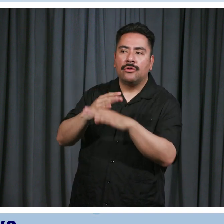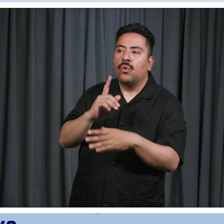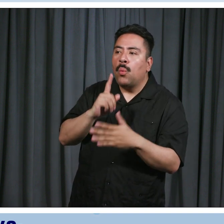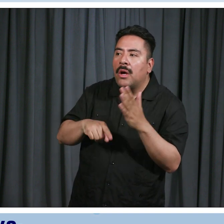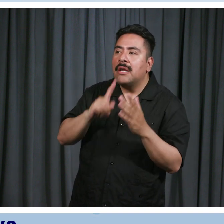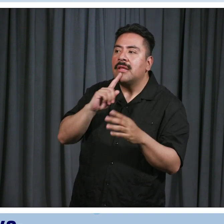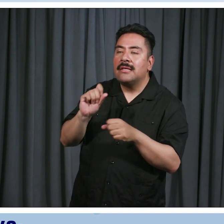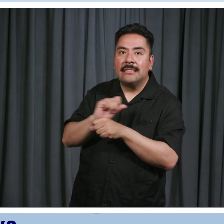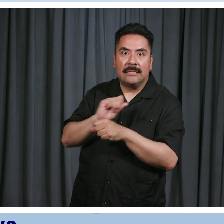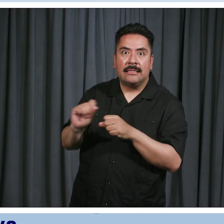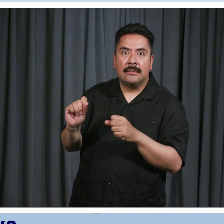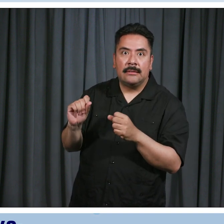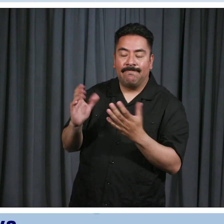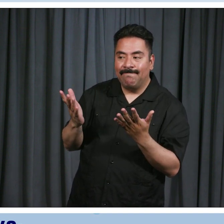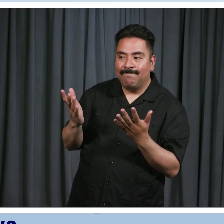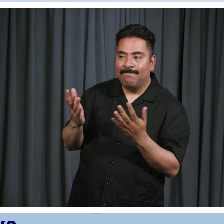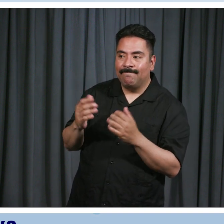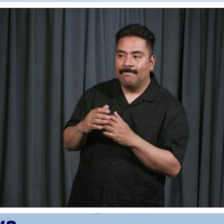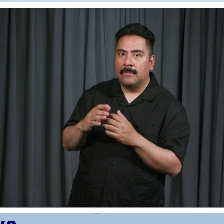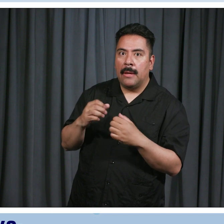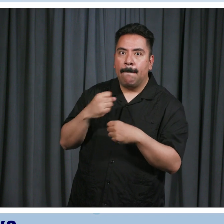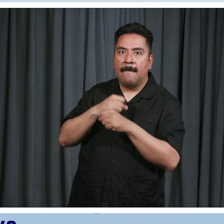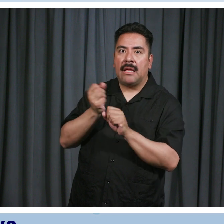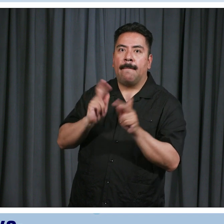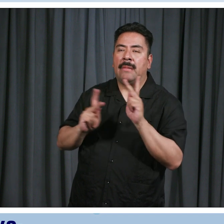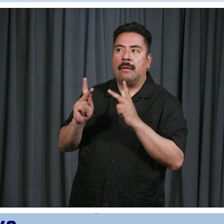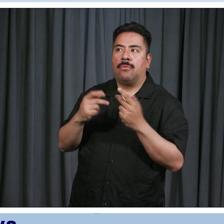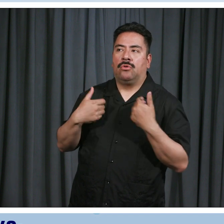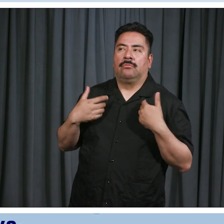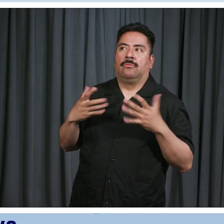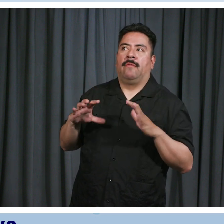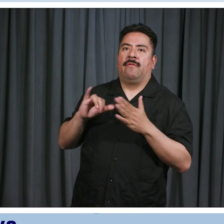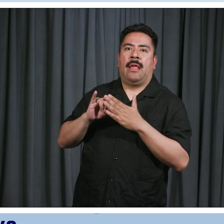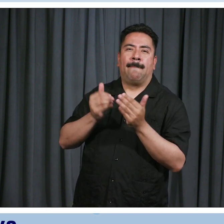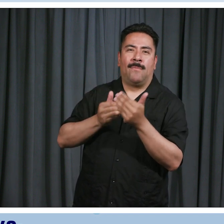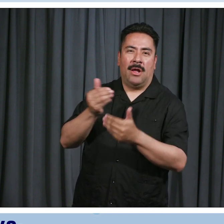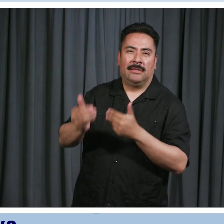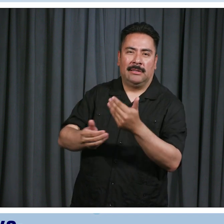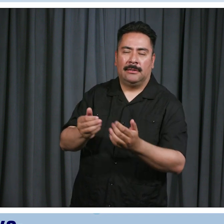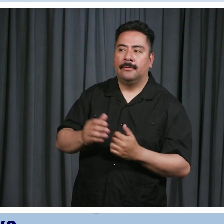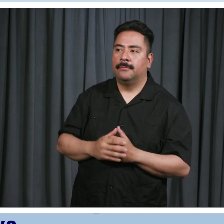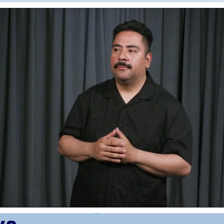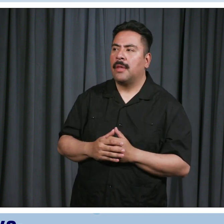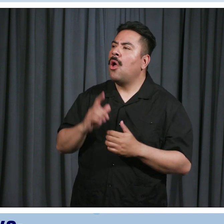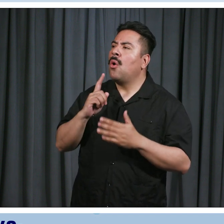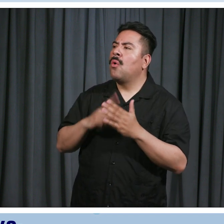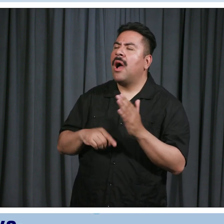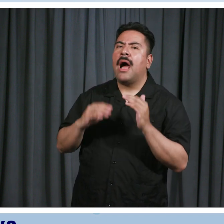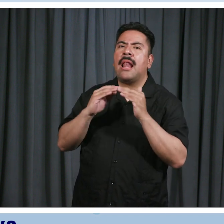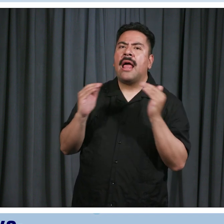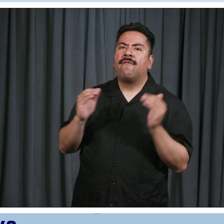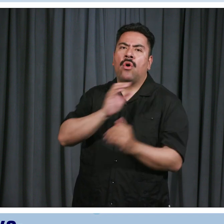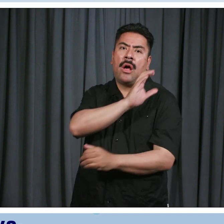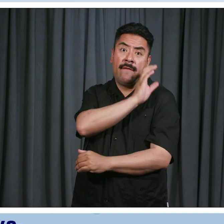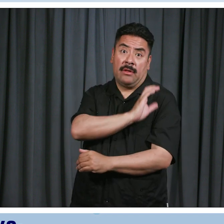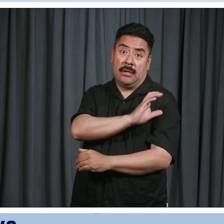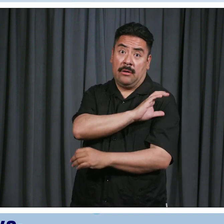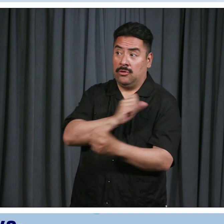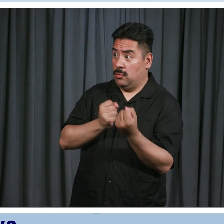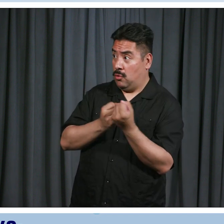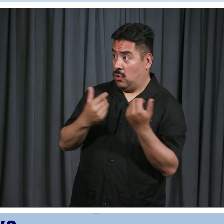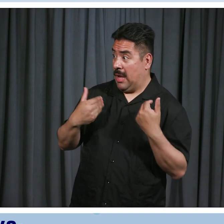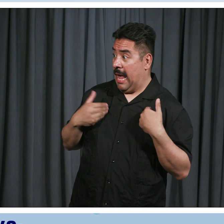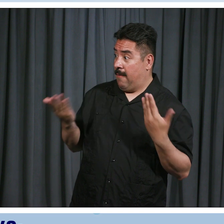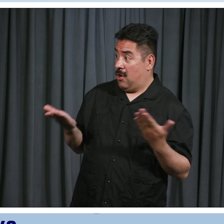is it that's really driving people away from the process? What level of clinical support do you guys have